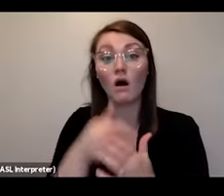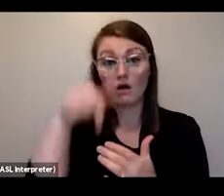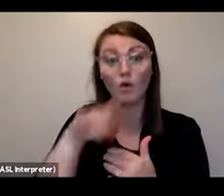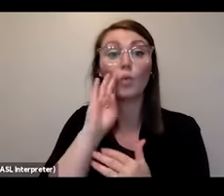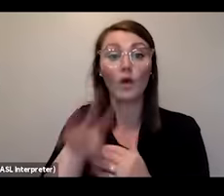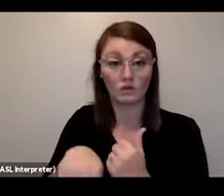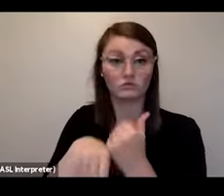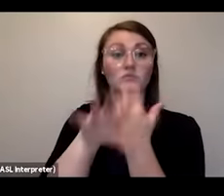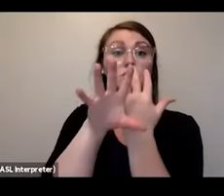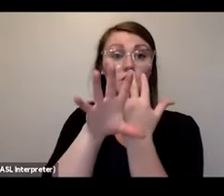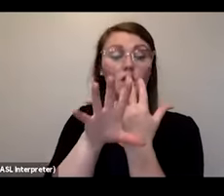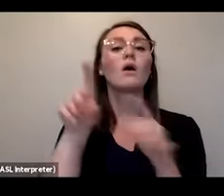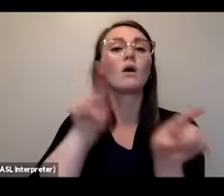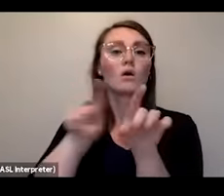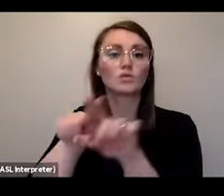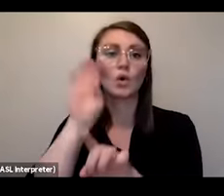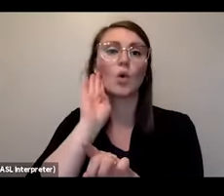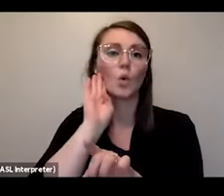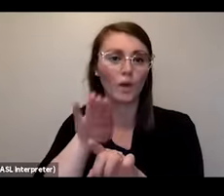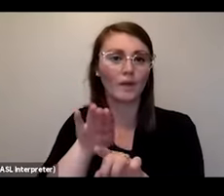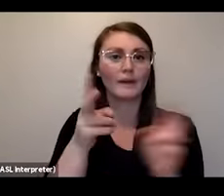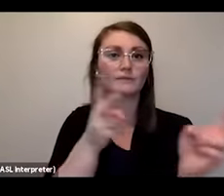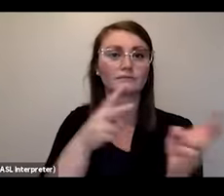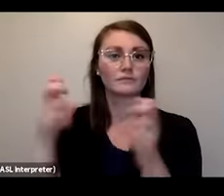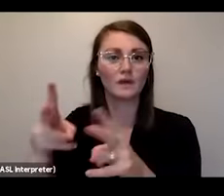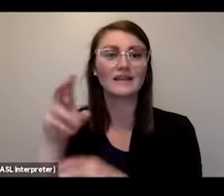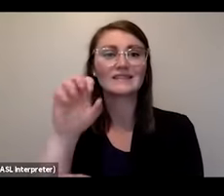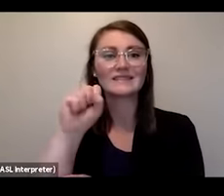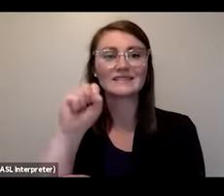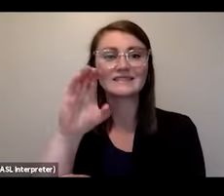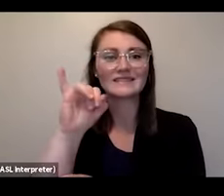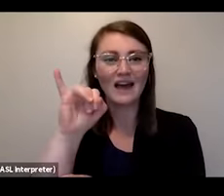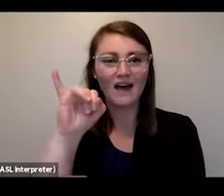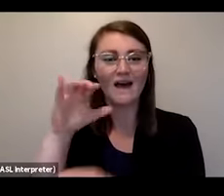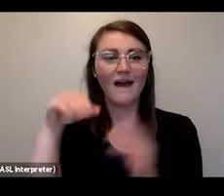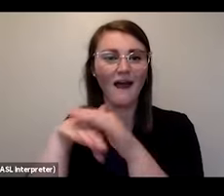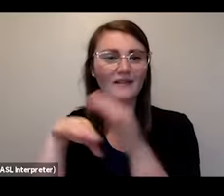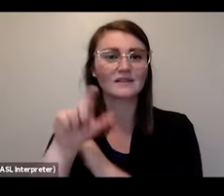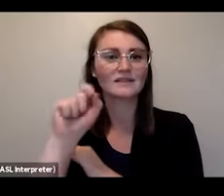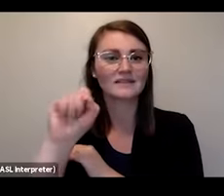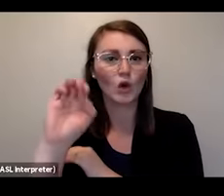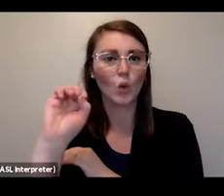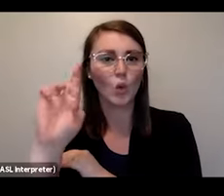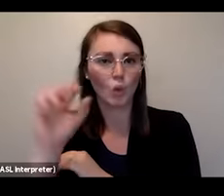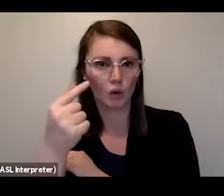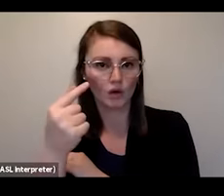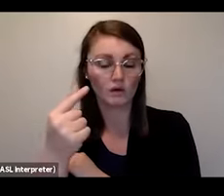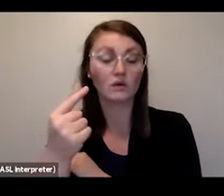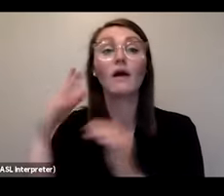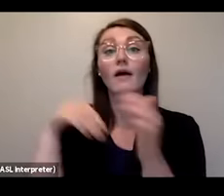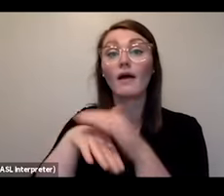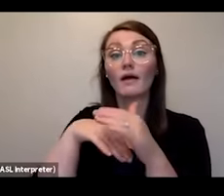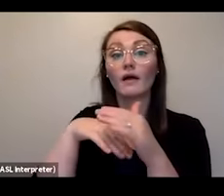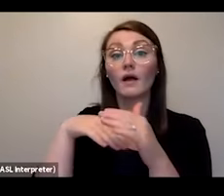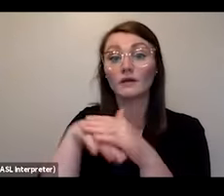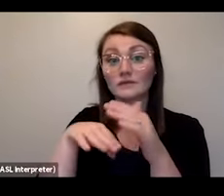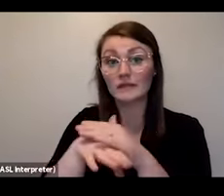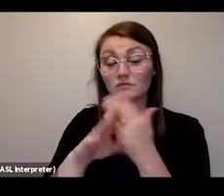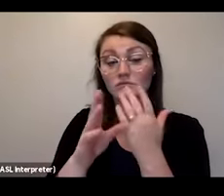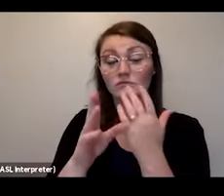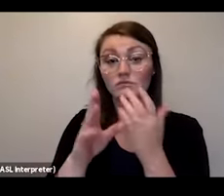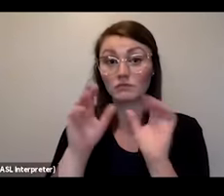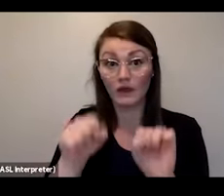published on sciaccess.com, sciaccess.org, excuse me. We expect this to become available next month. If you have to leave at any